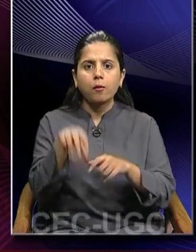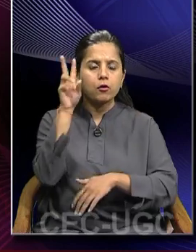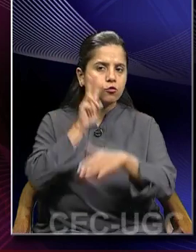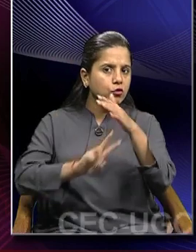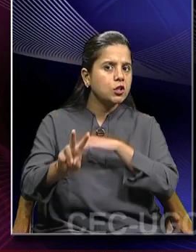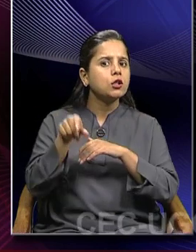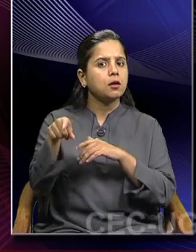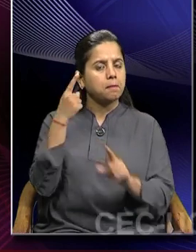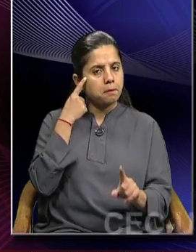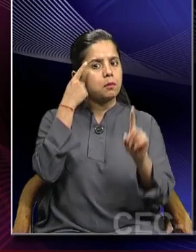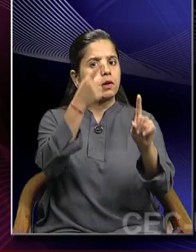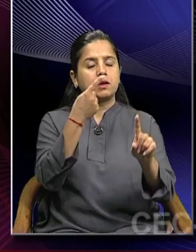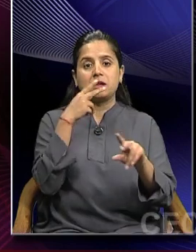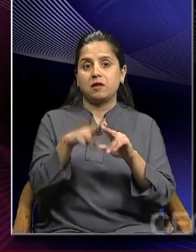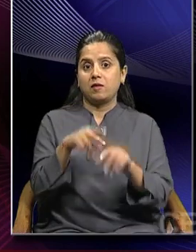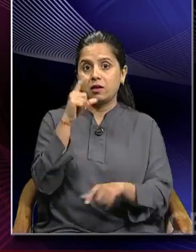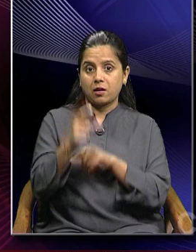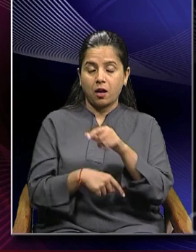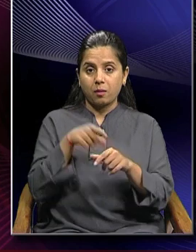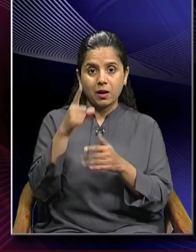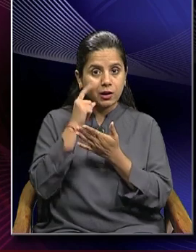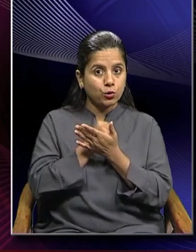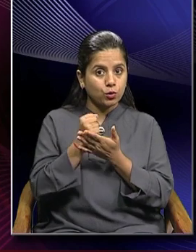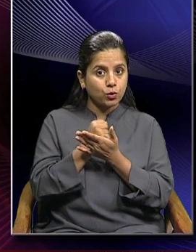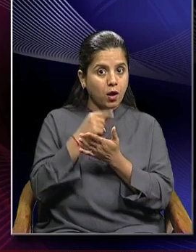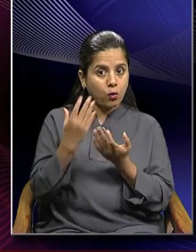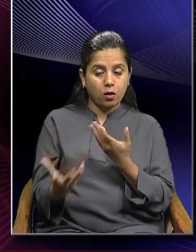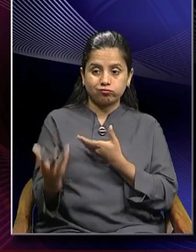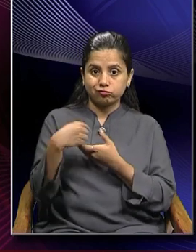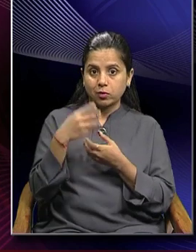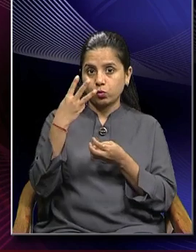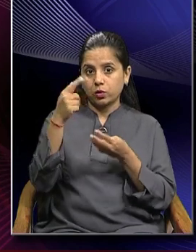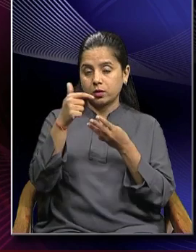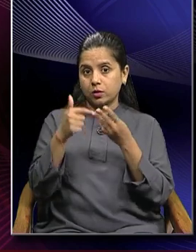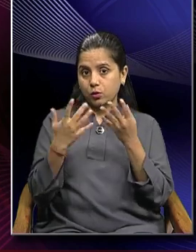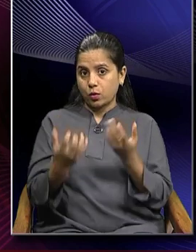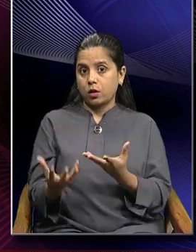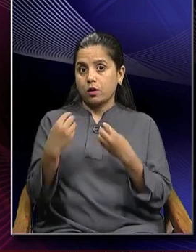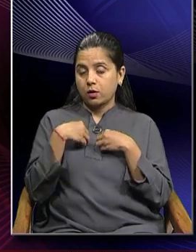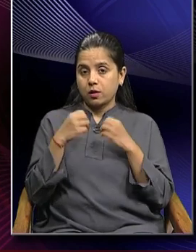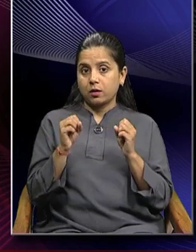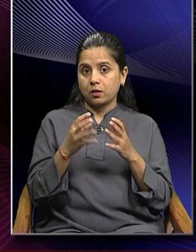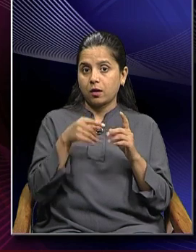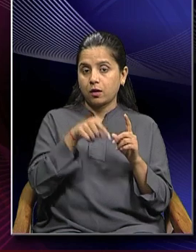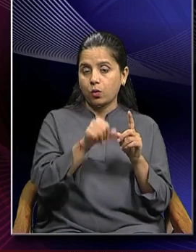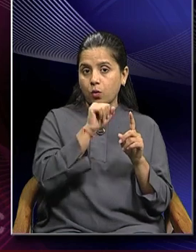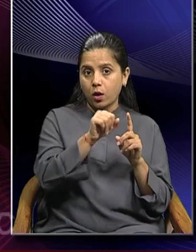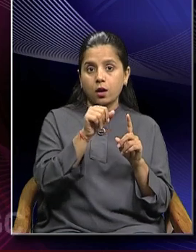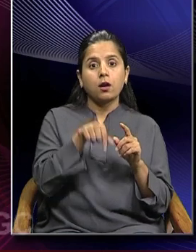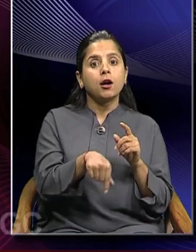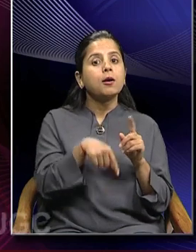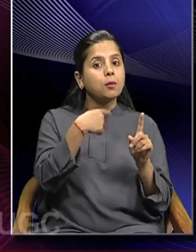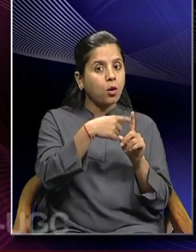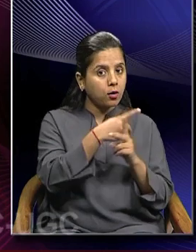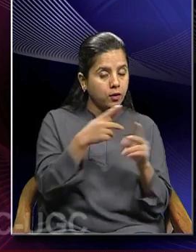mission. If companies increasingly try to integrate these three aspects, starting from their prosperity, then